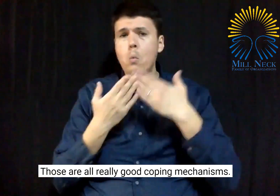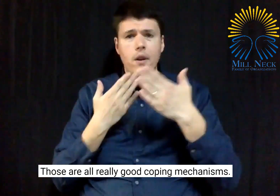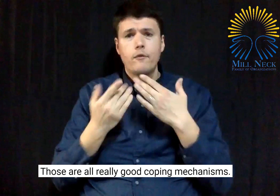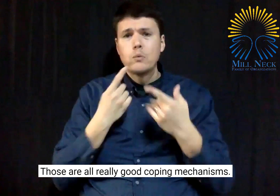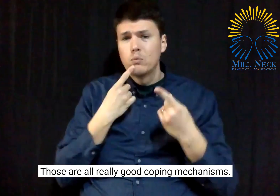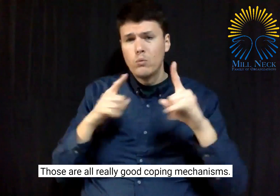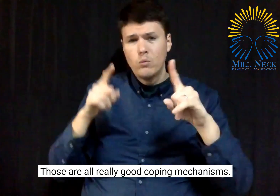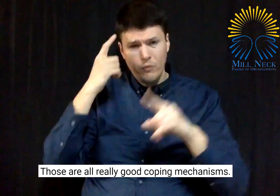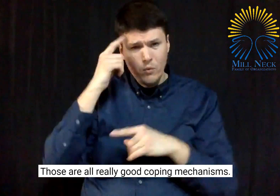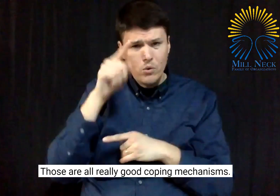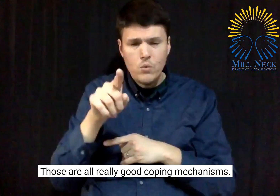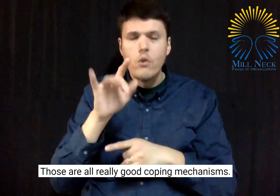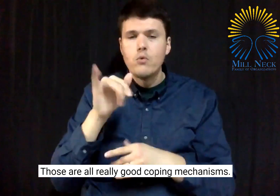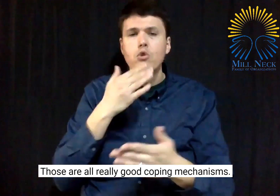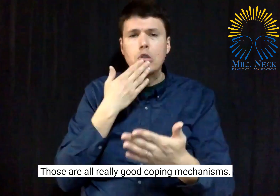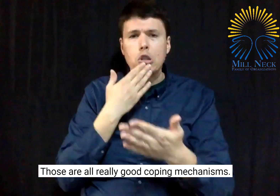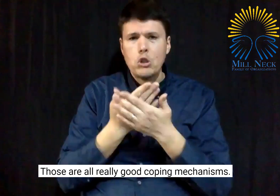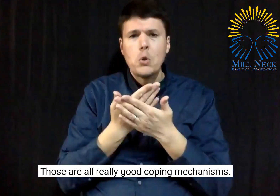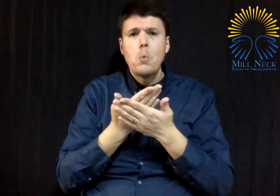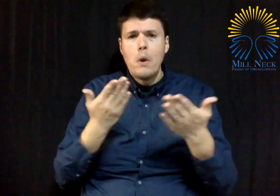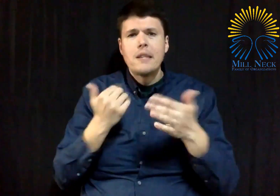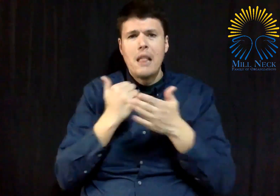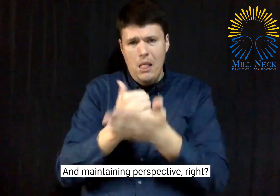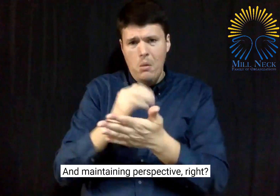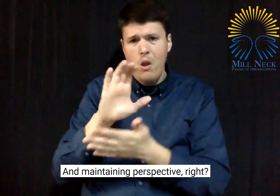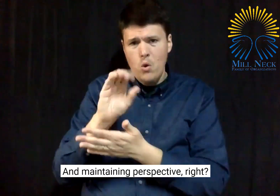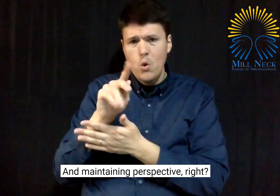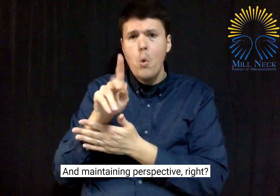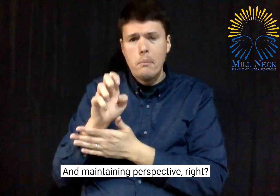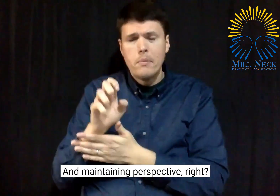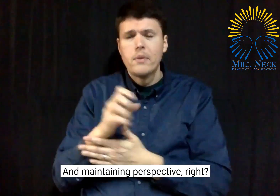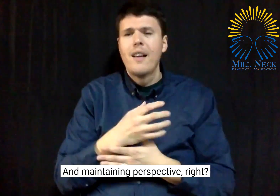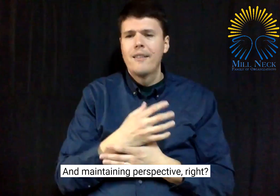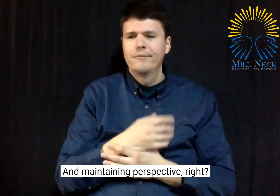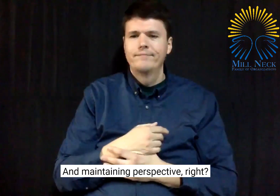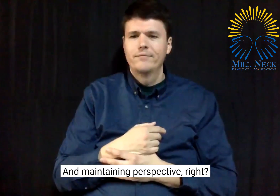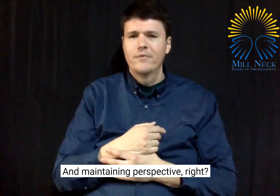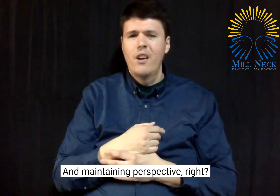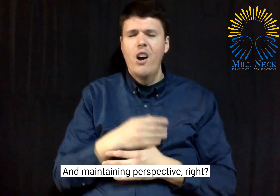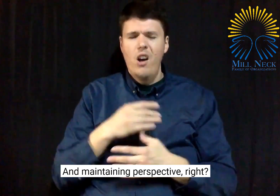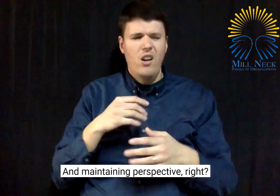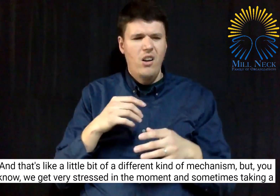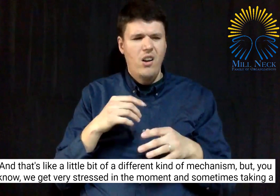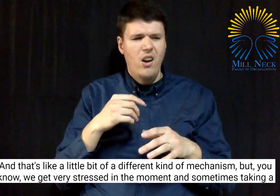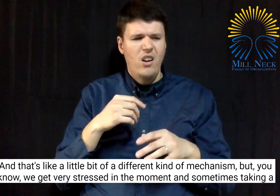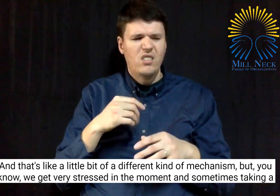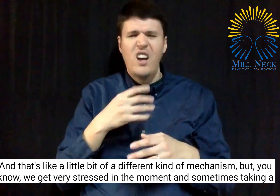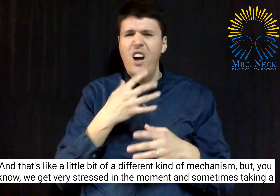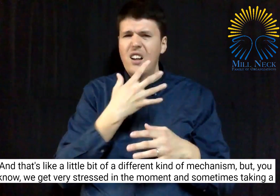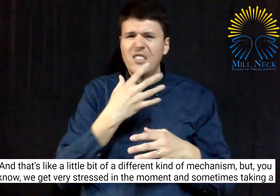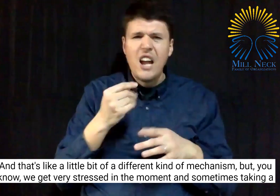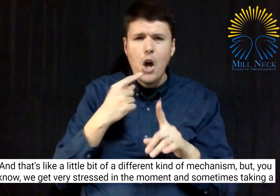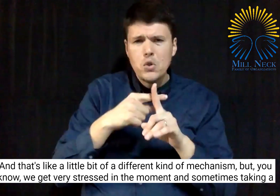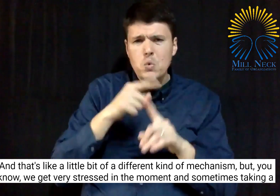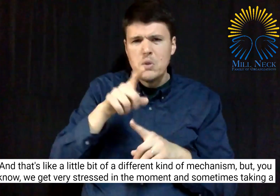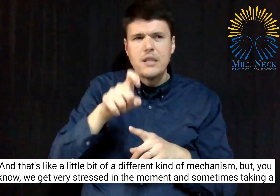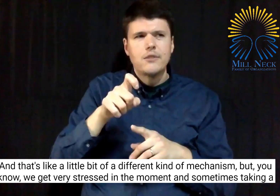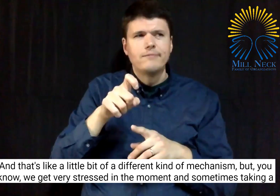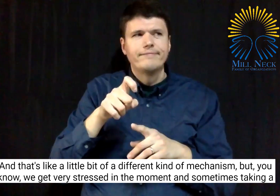all really good coping mechanisms. And maintaining perspective. Right. And that's like a little bit of a different kind of mechanism,